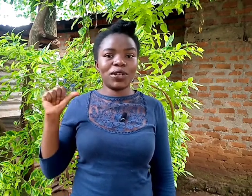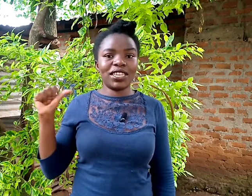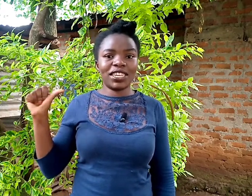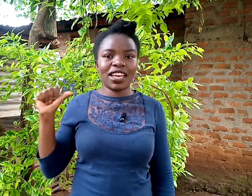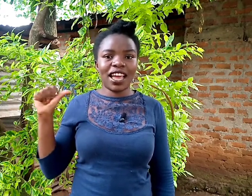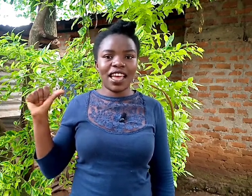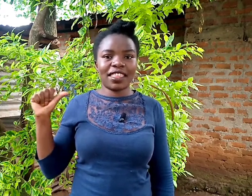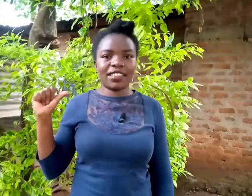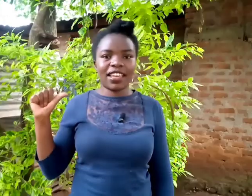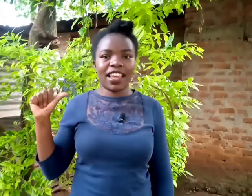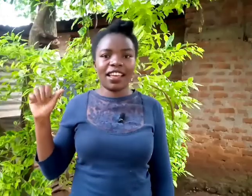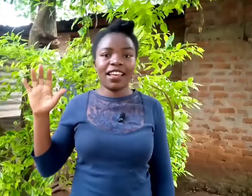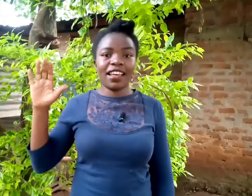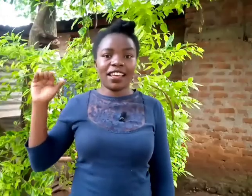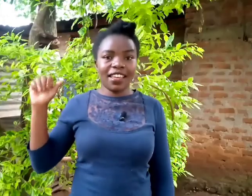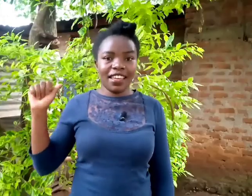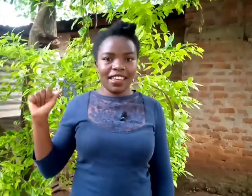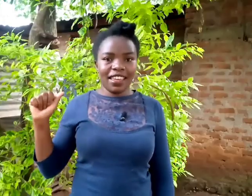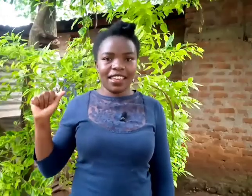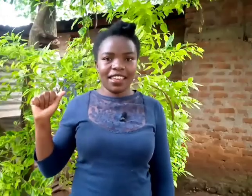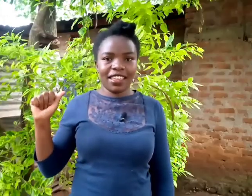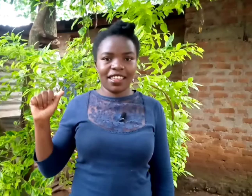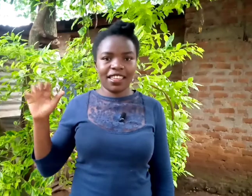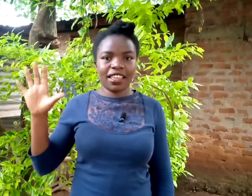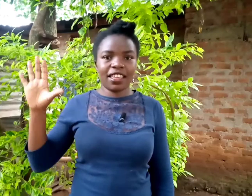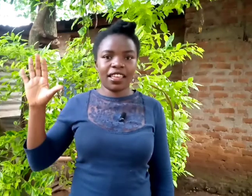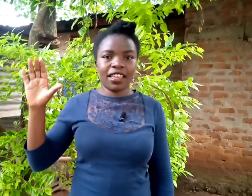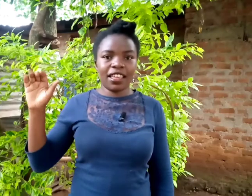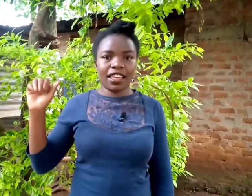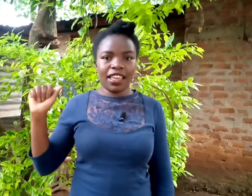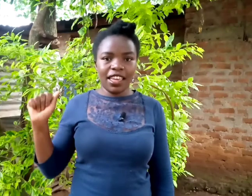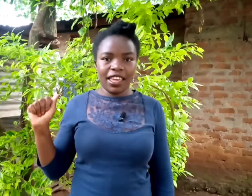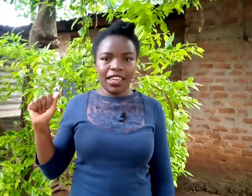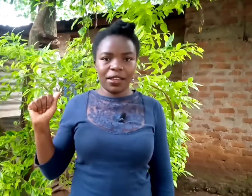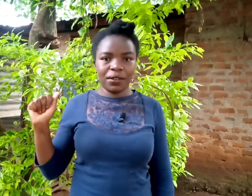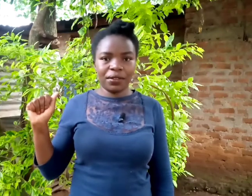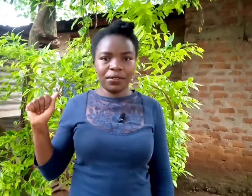pointing at the signer. A. A.